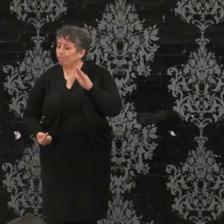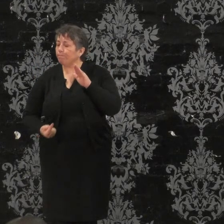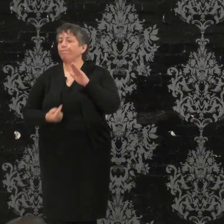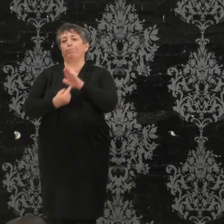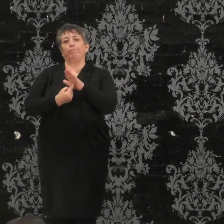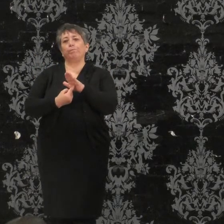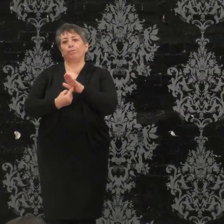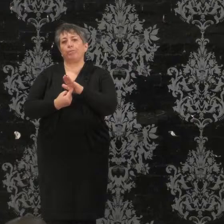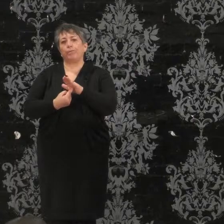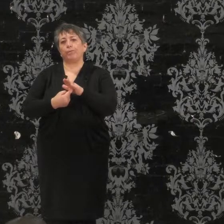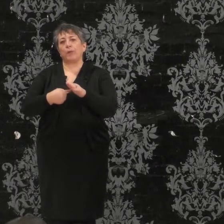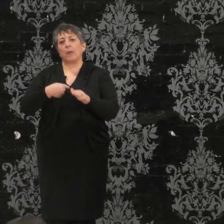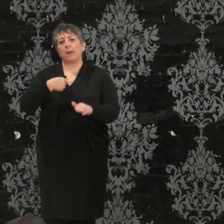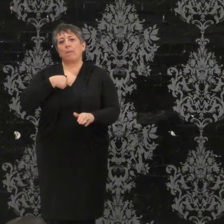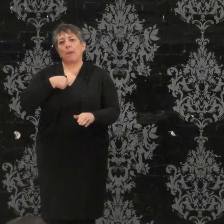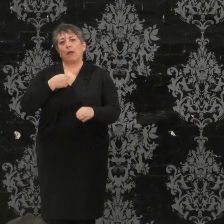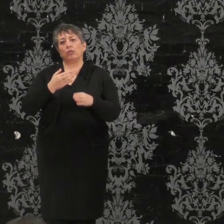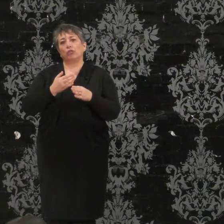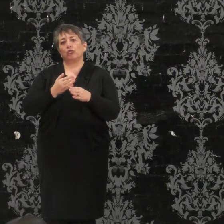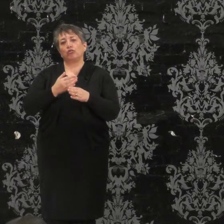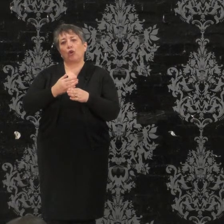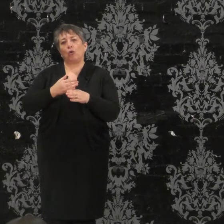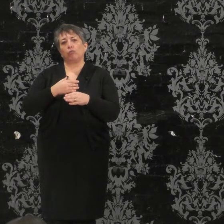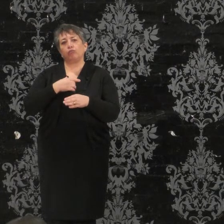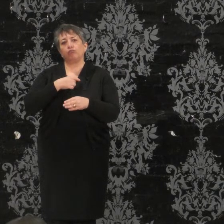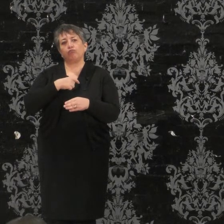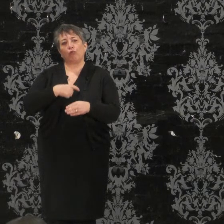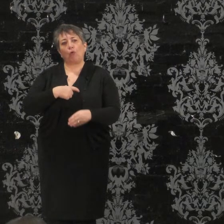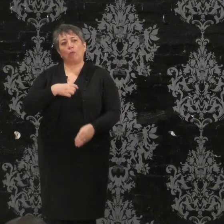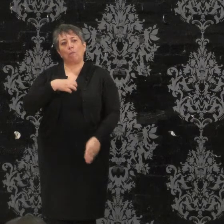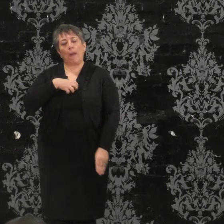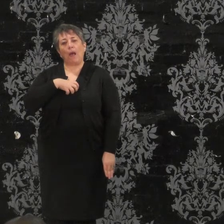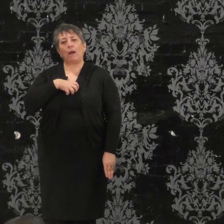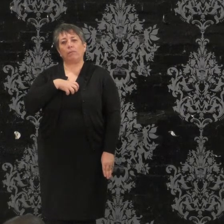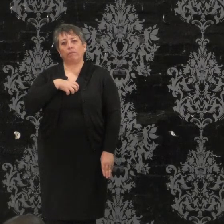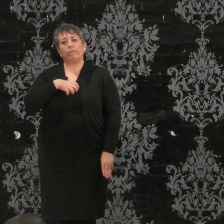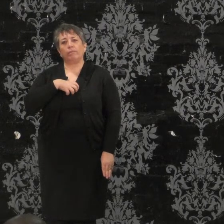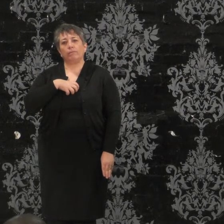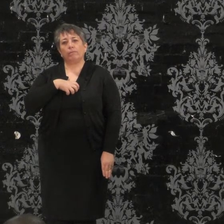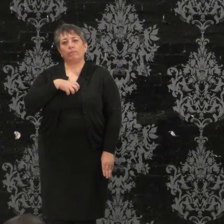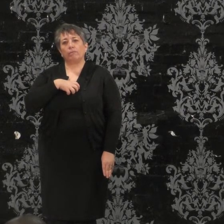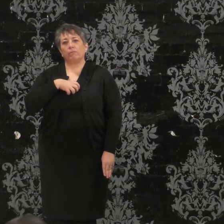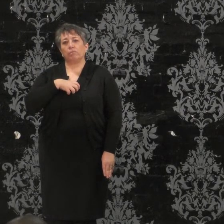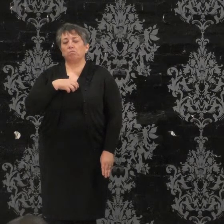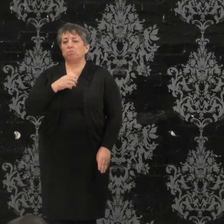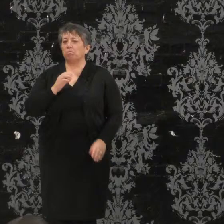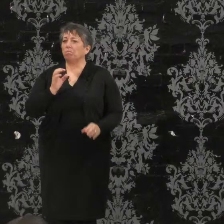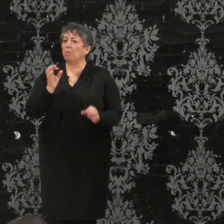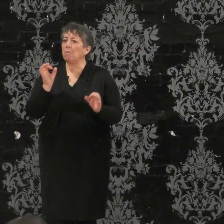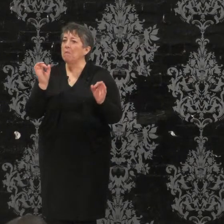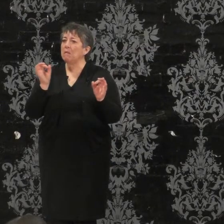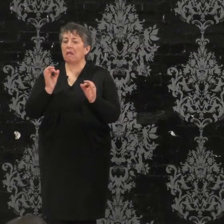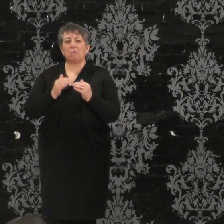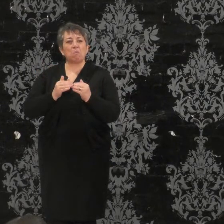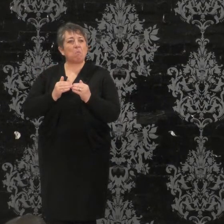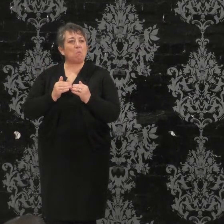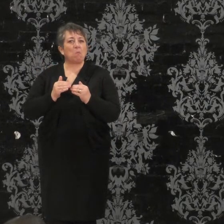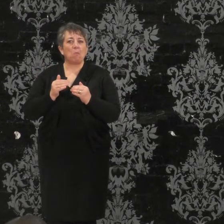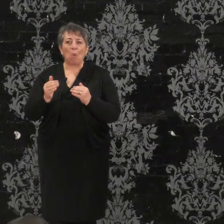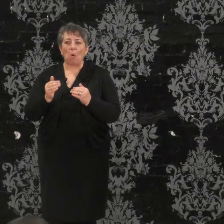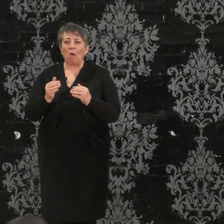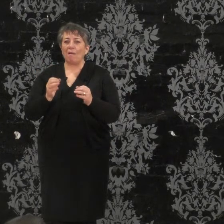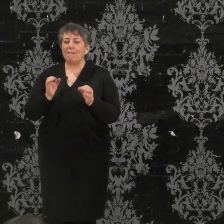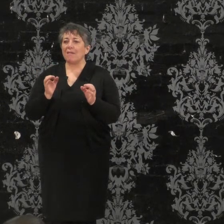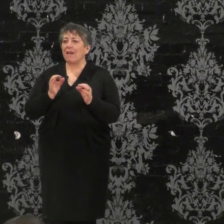job as mayor. There is no greater task that faces